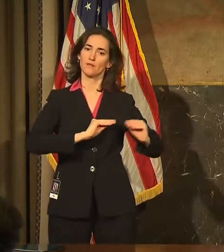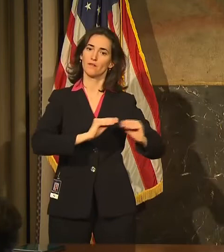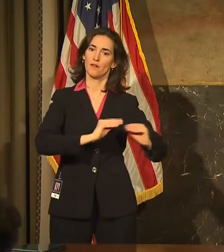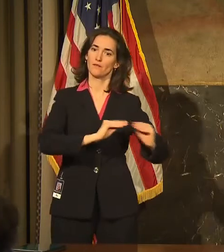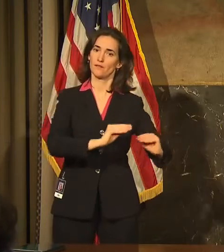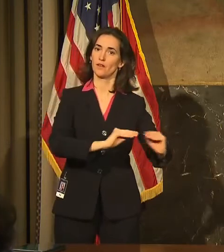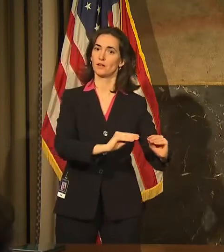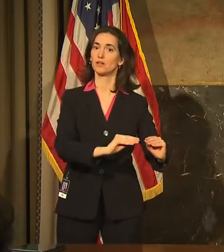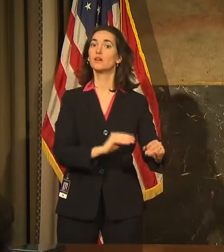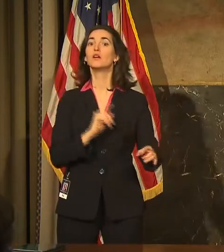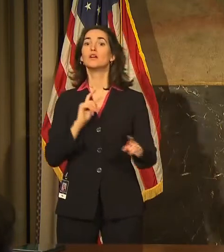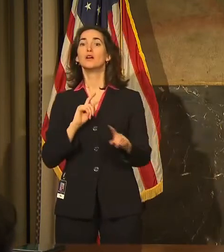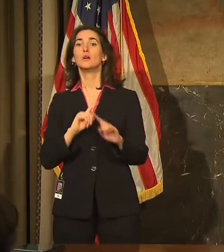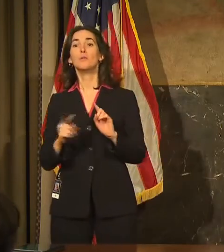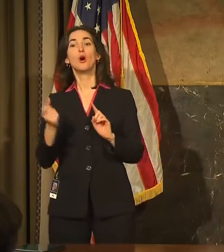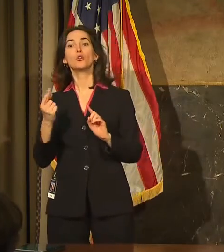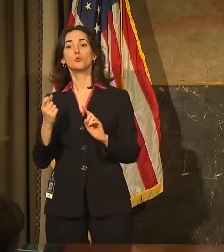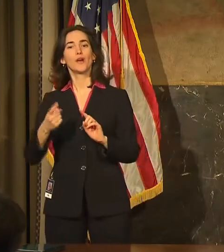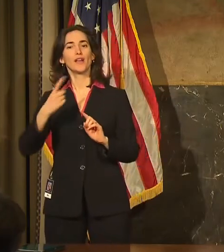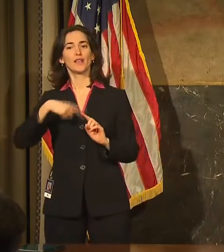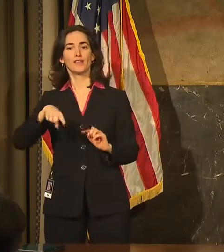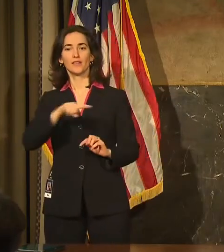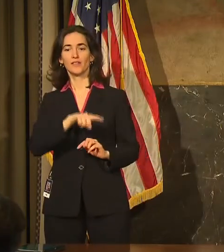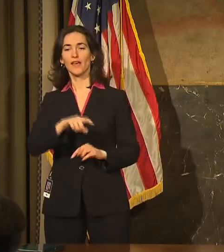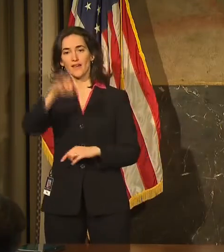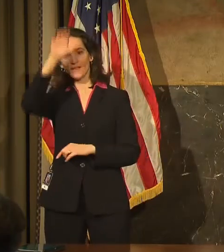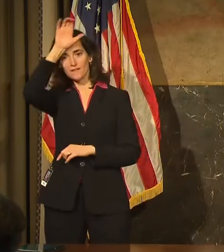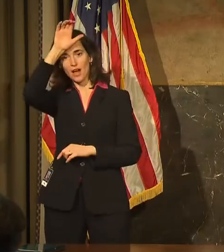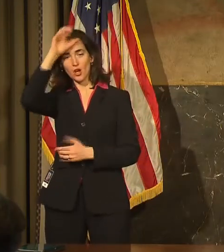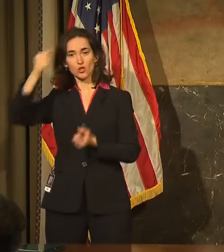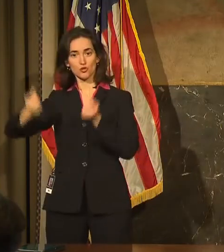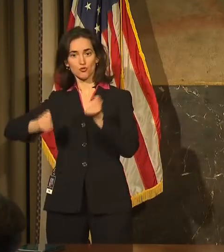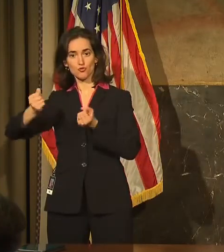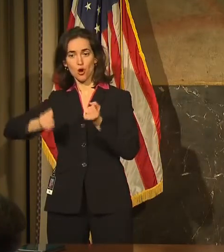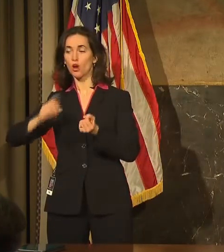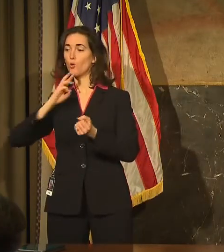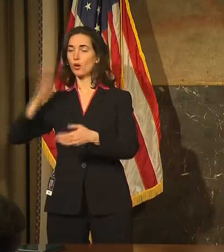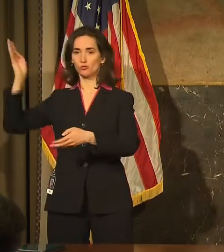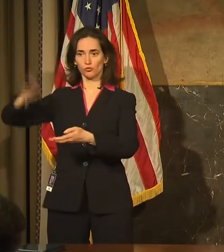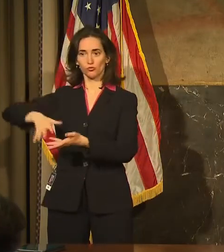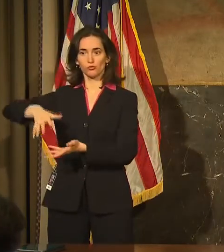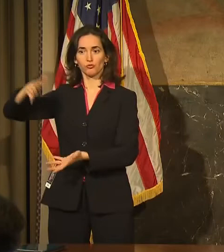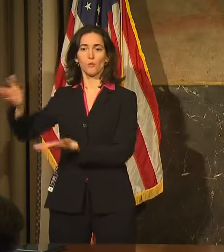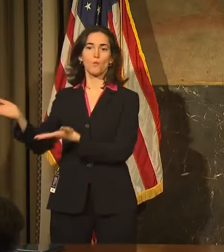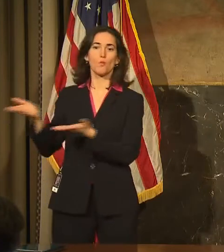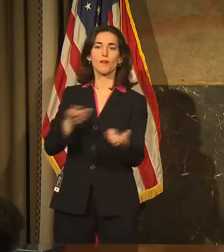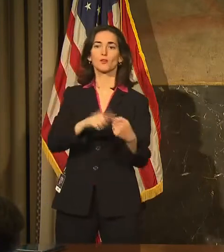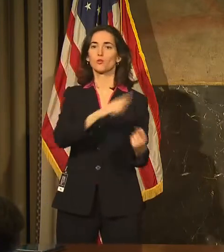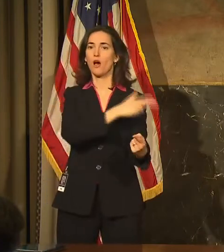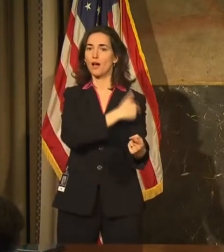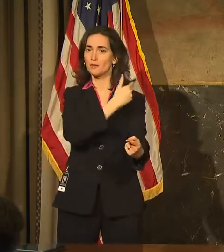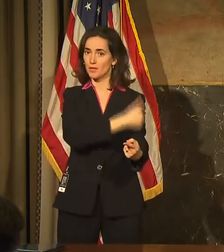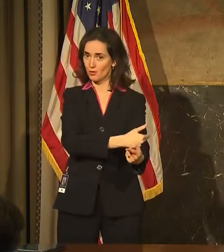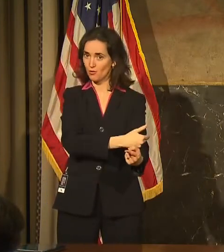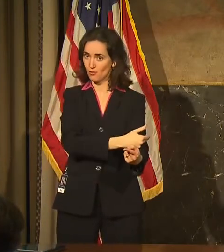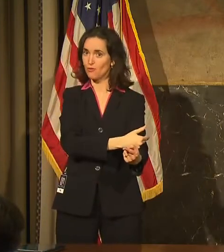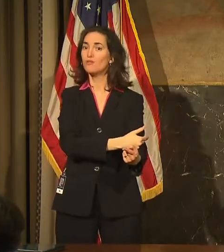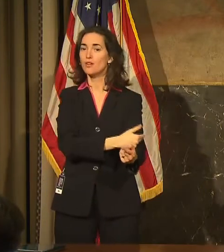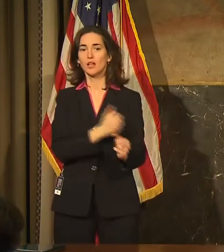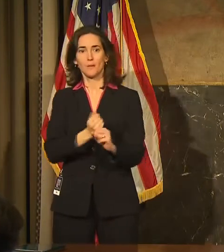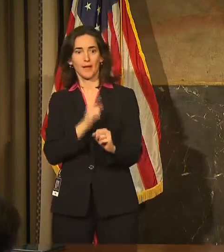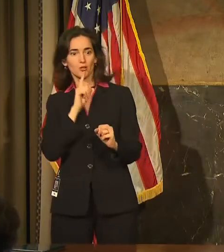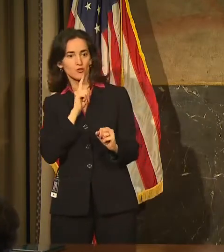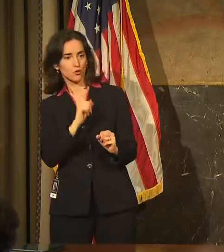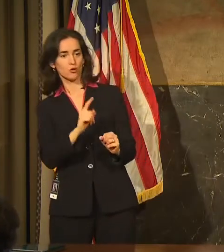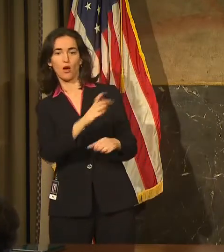water to their hospitals using fire trucks, for example, to make sure that they have the water necessary to